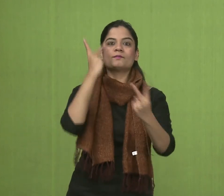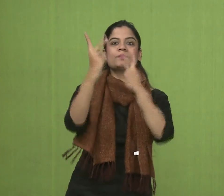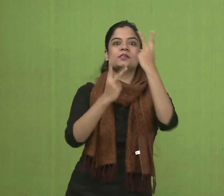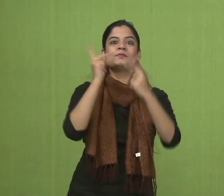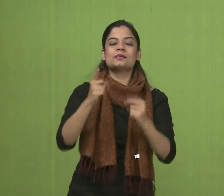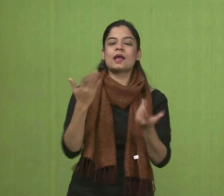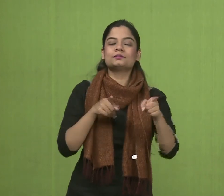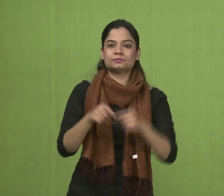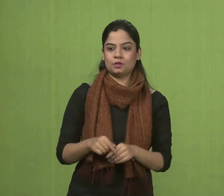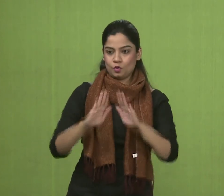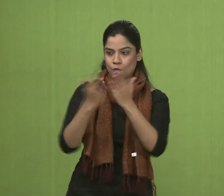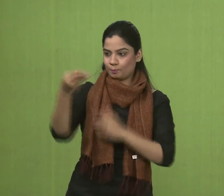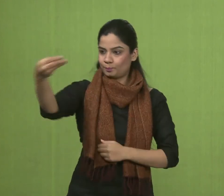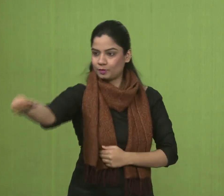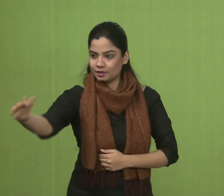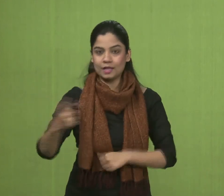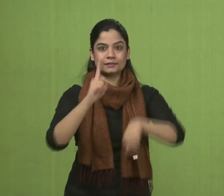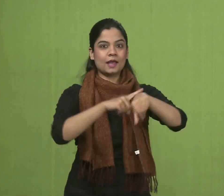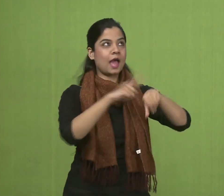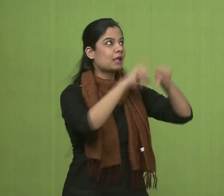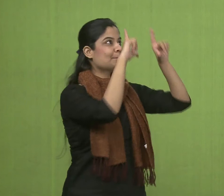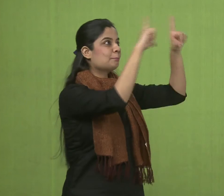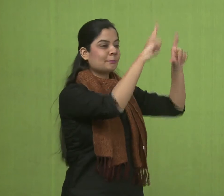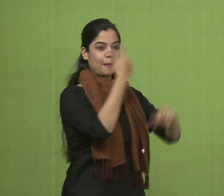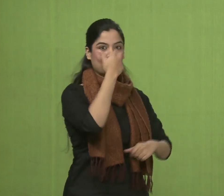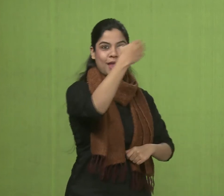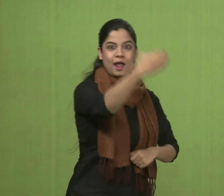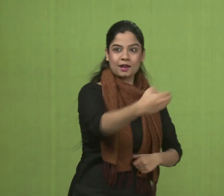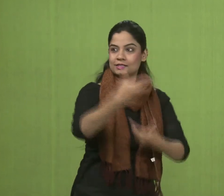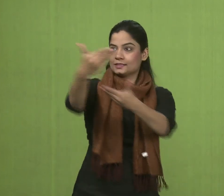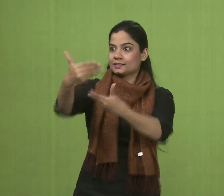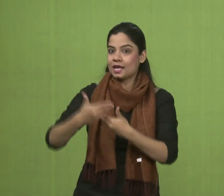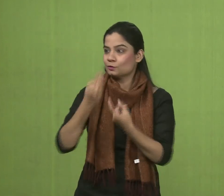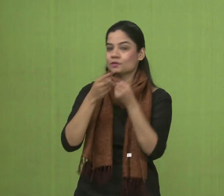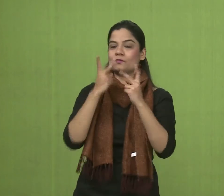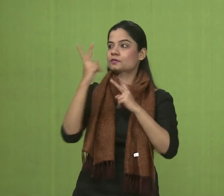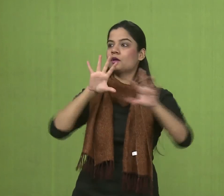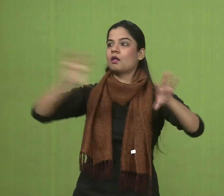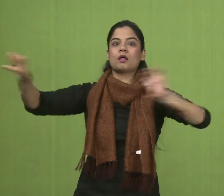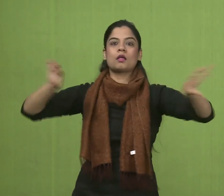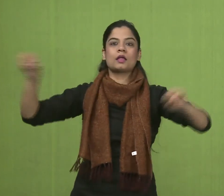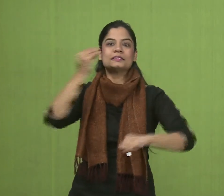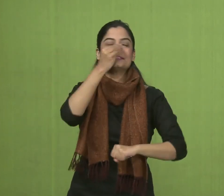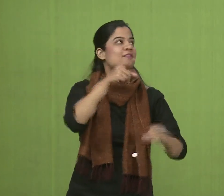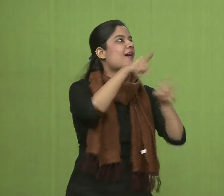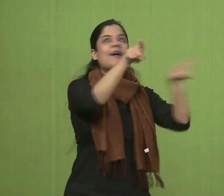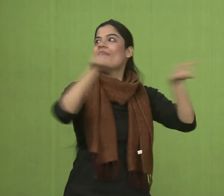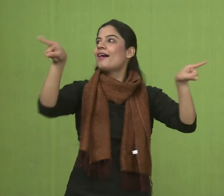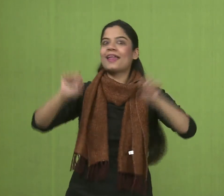for the activity. We should know what things are kept. The watch has to go on the clock has to go on the wall,